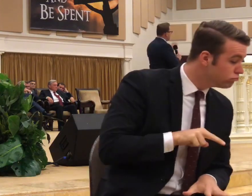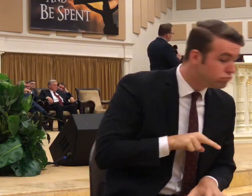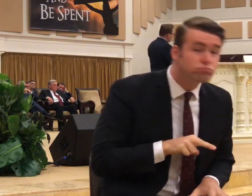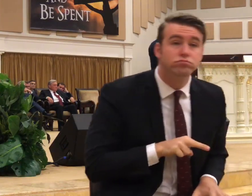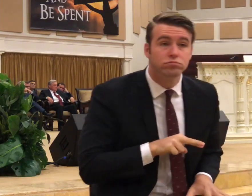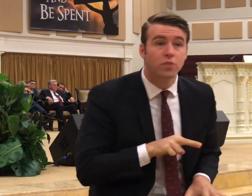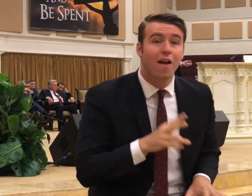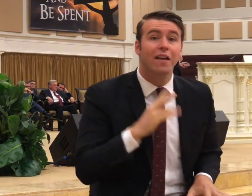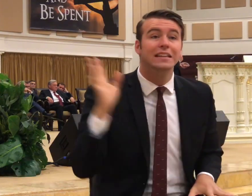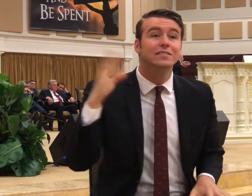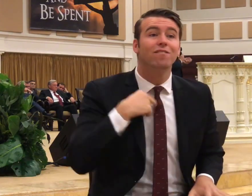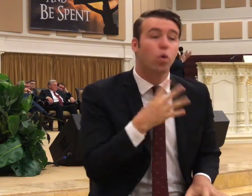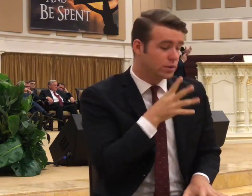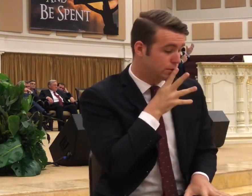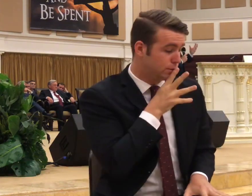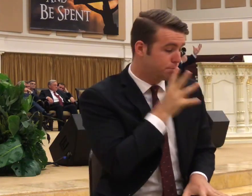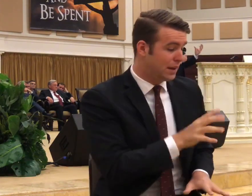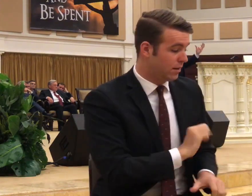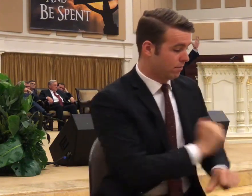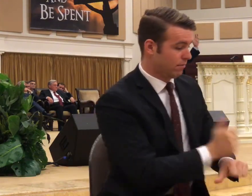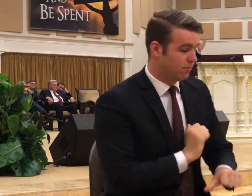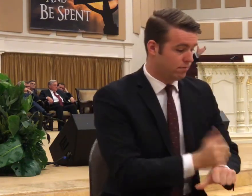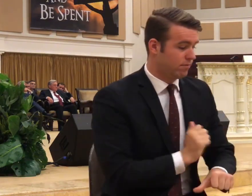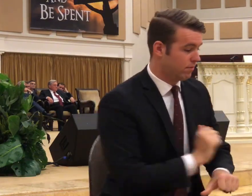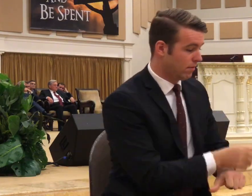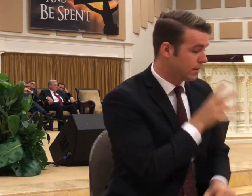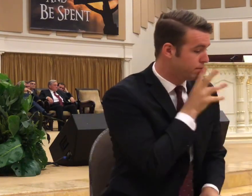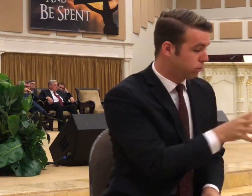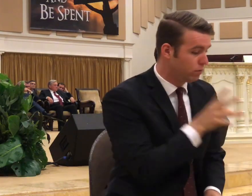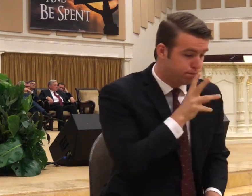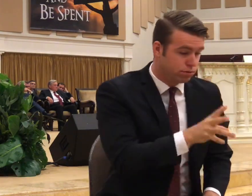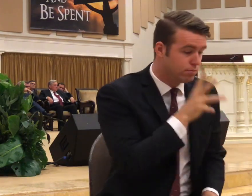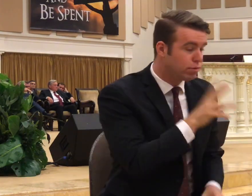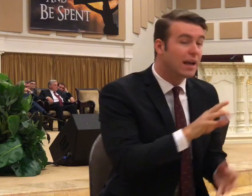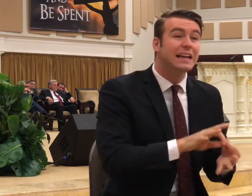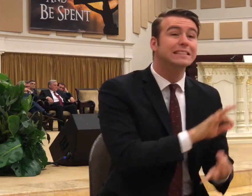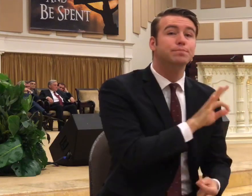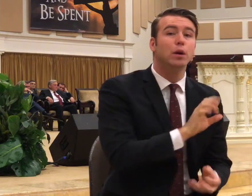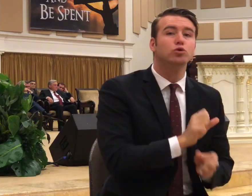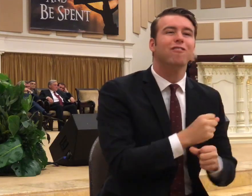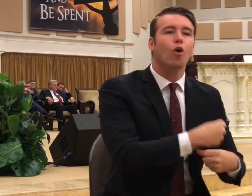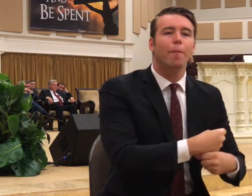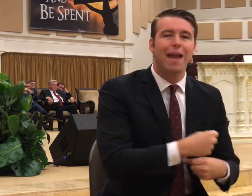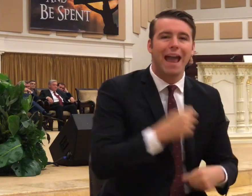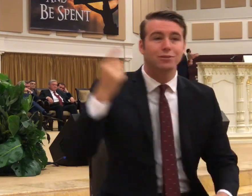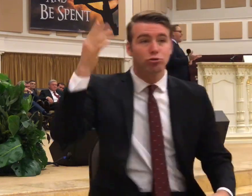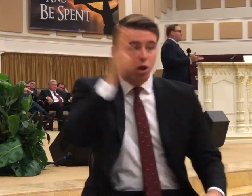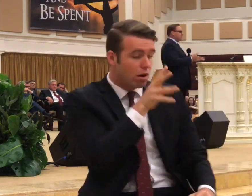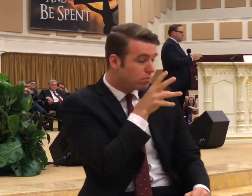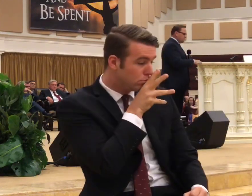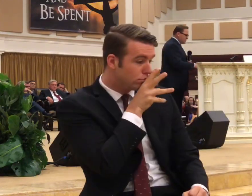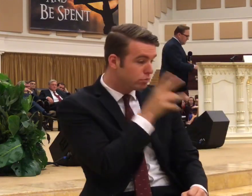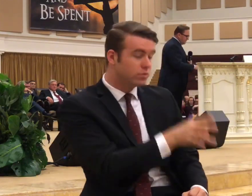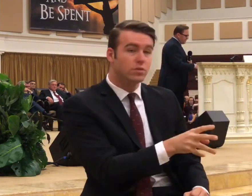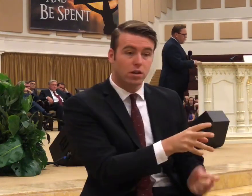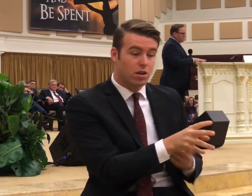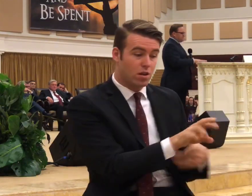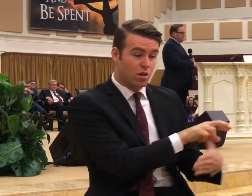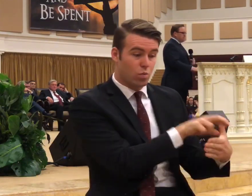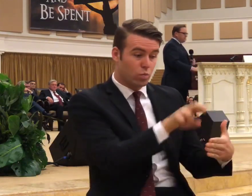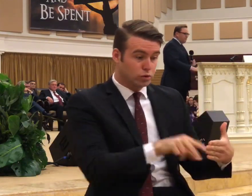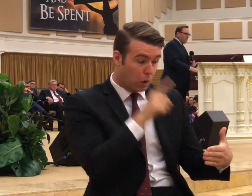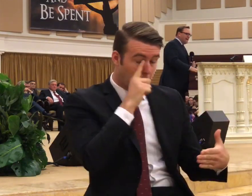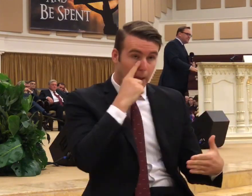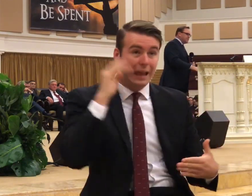place, the voice of God speaks, and it was a spiritual formation. All that came out of that was the result